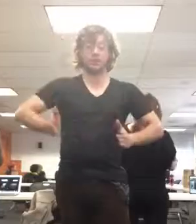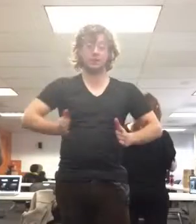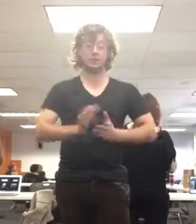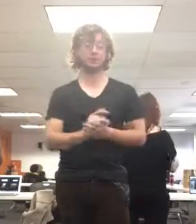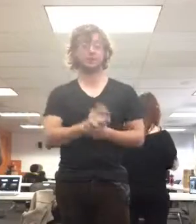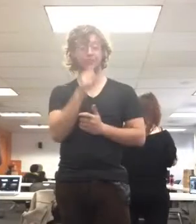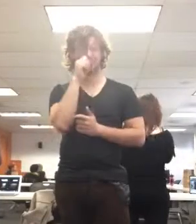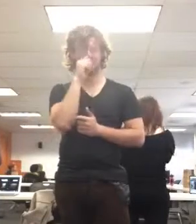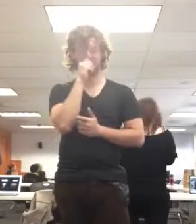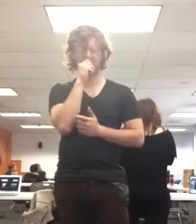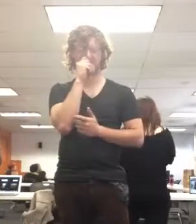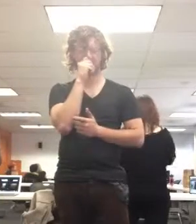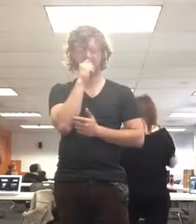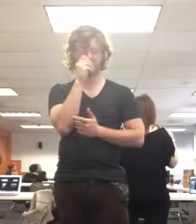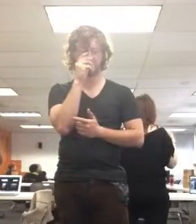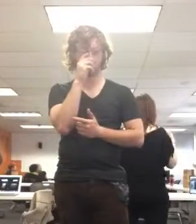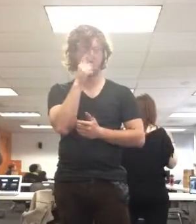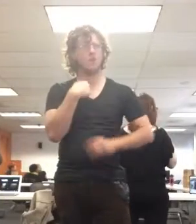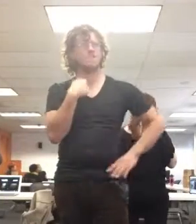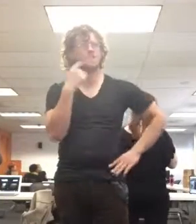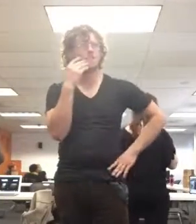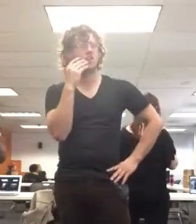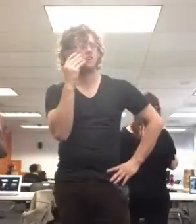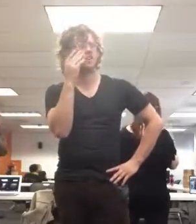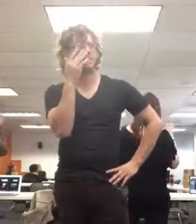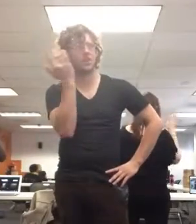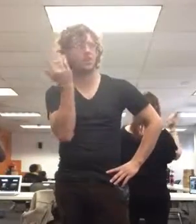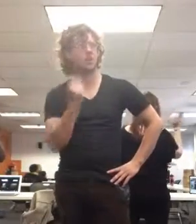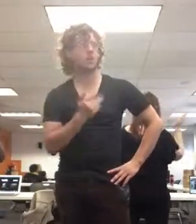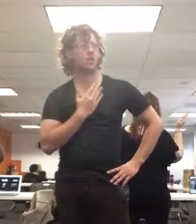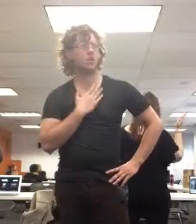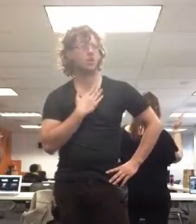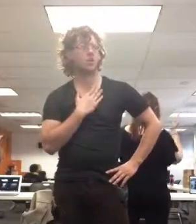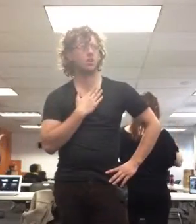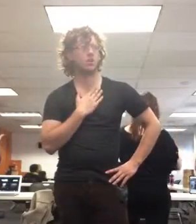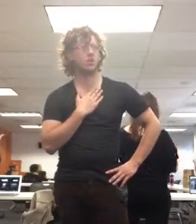I forgot what we were talking about. Anyways,